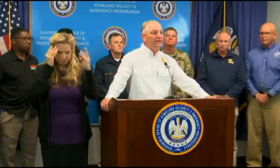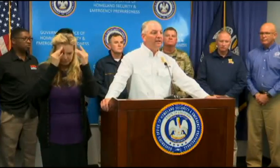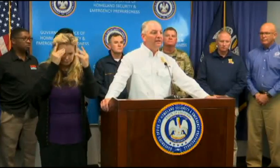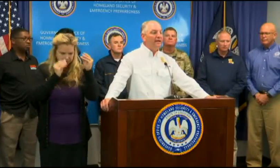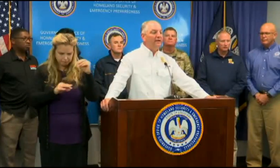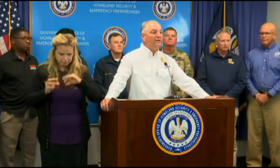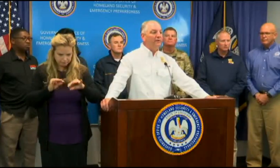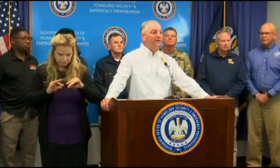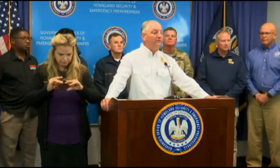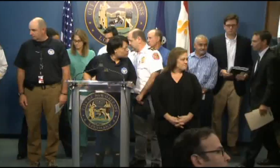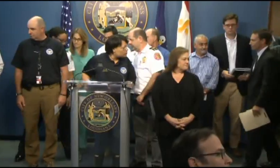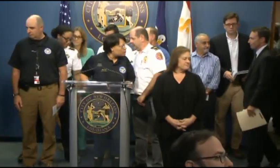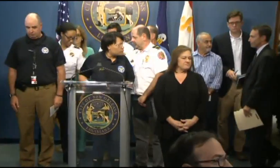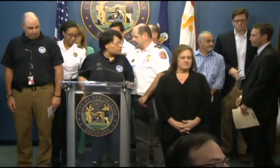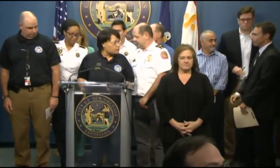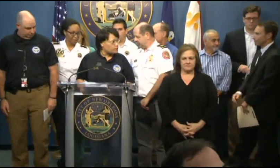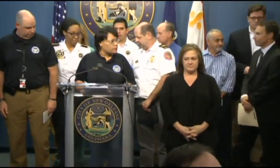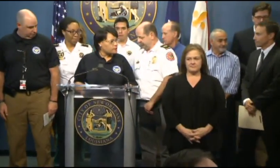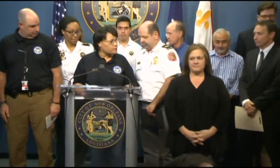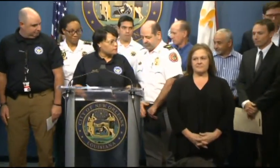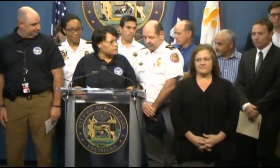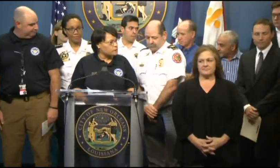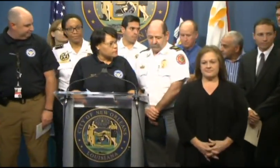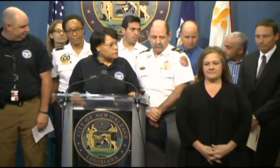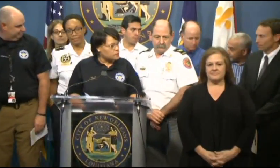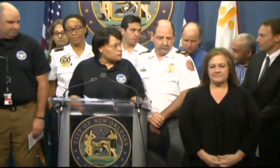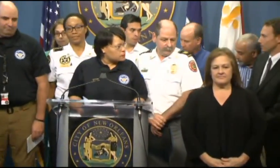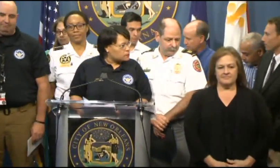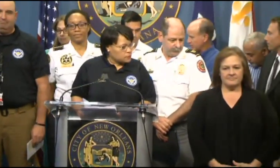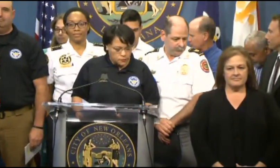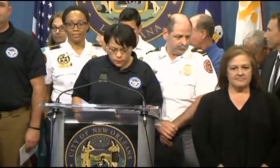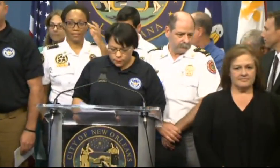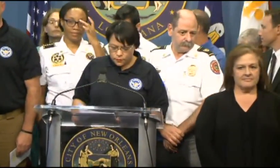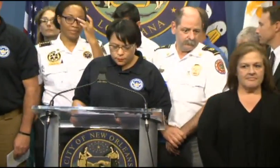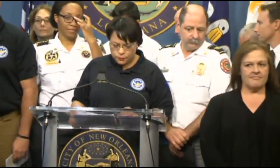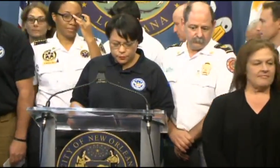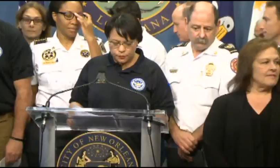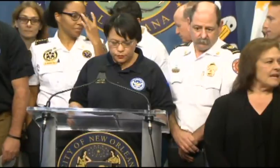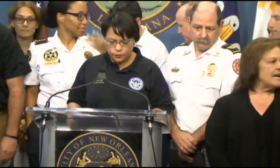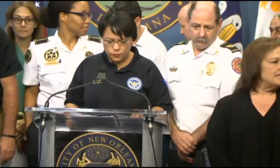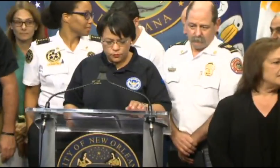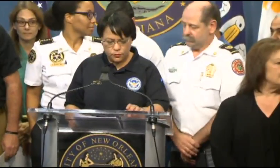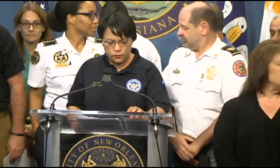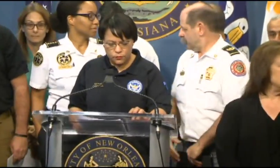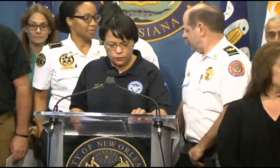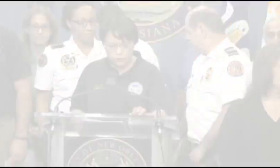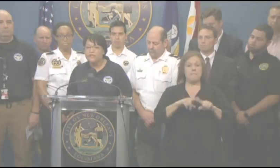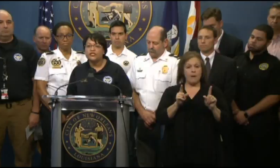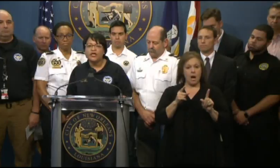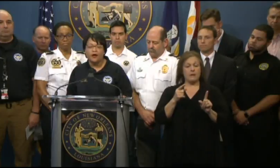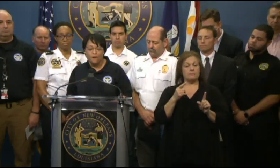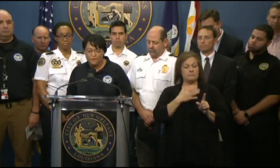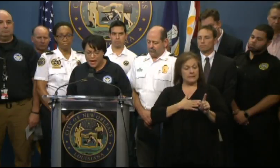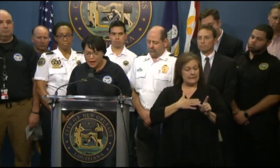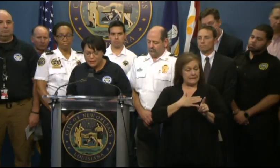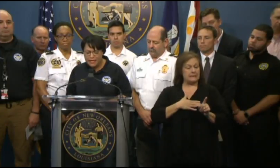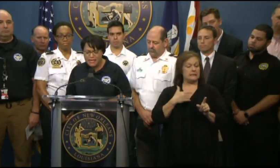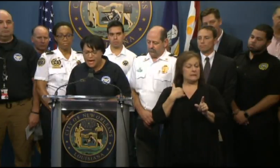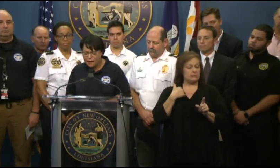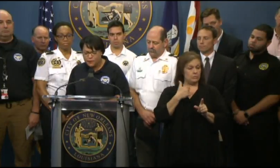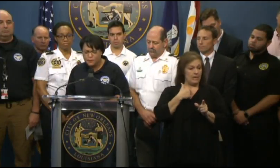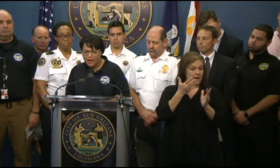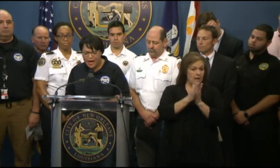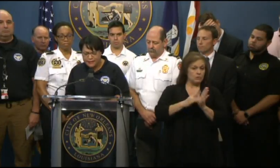declaration, and the mayor of New Orleans is asking their most vulnerable residents to be ready to evacuate. Please check on